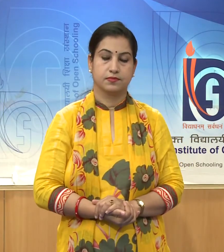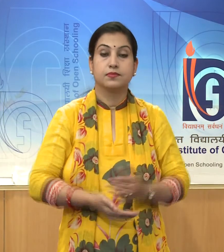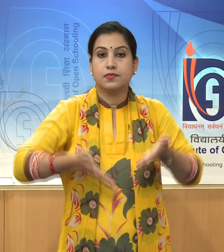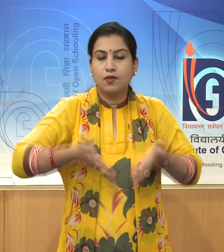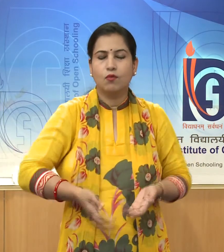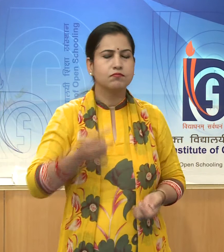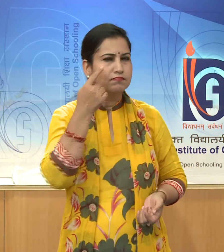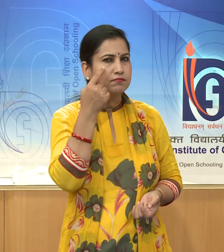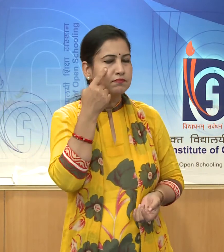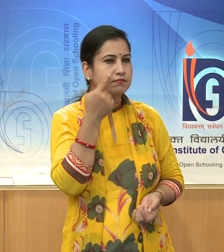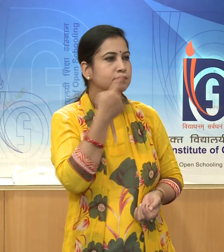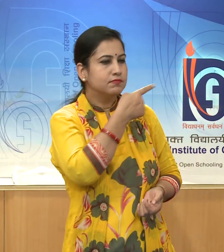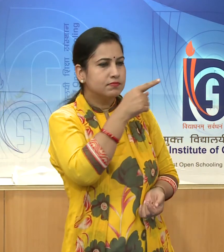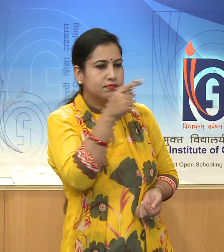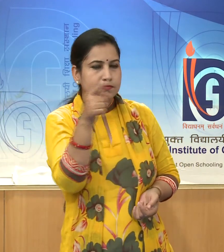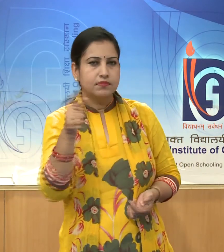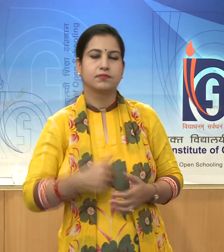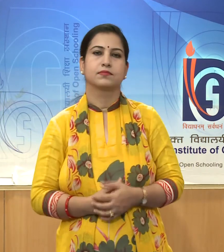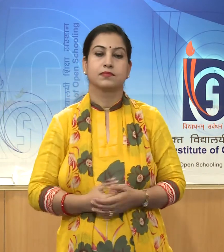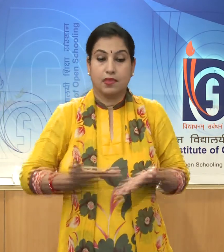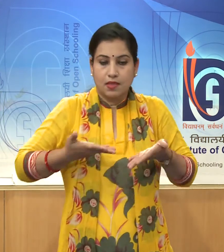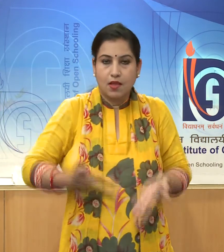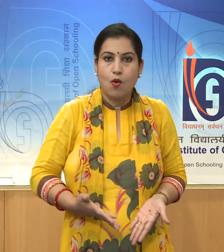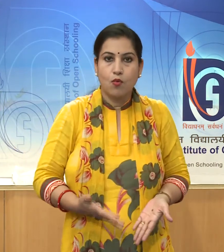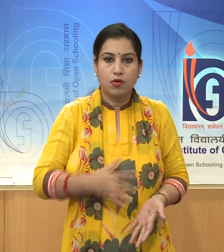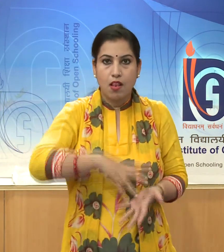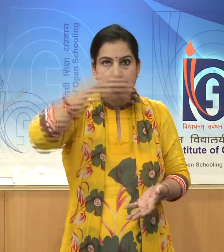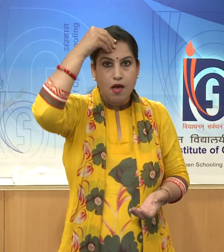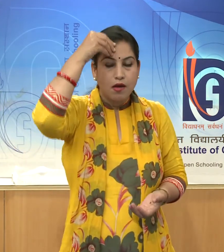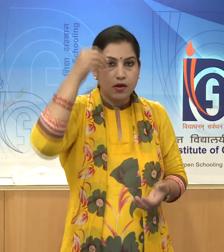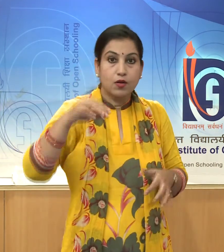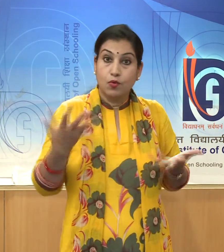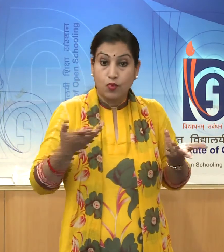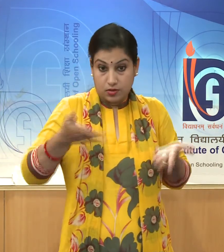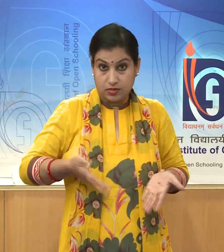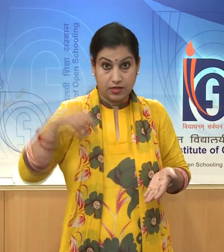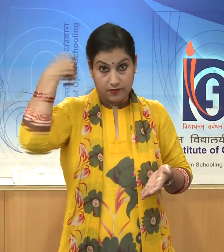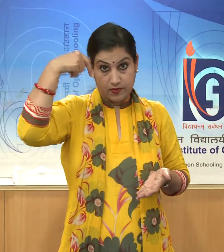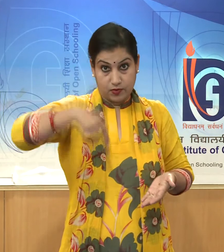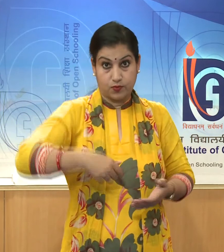let us assess what we have learned from this